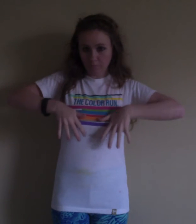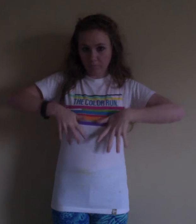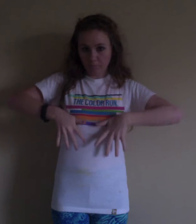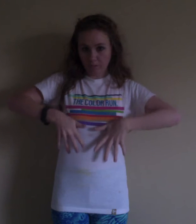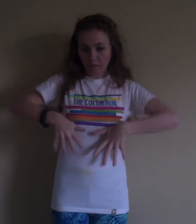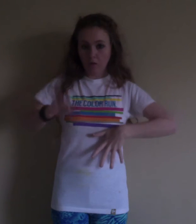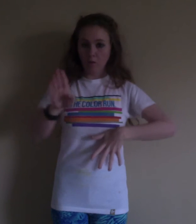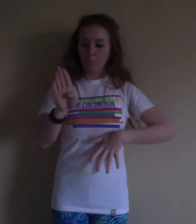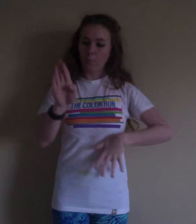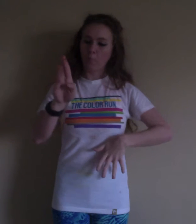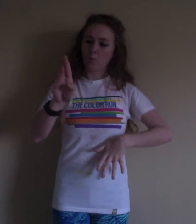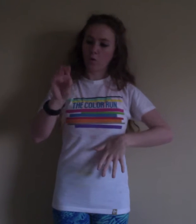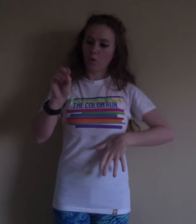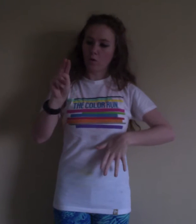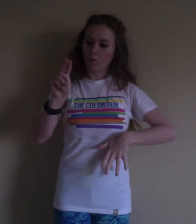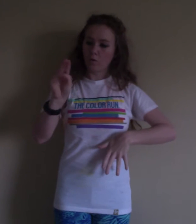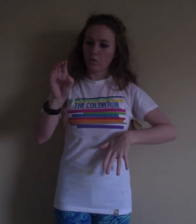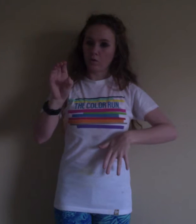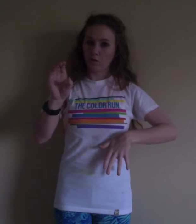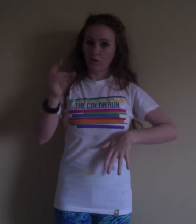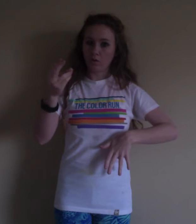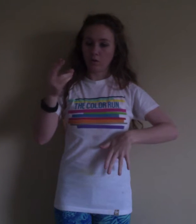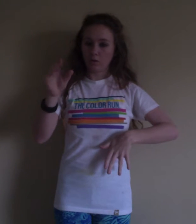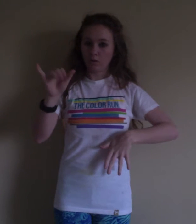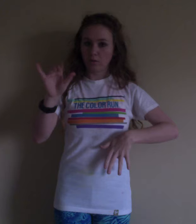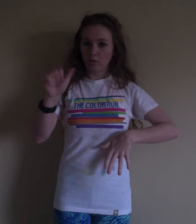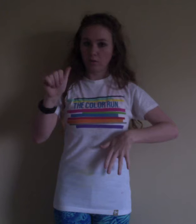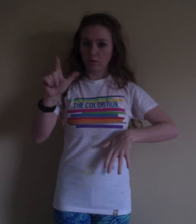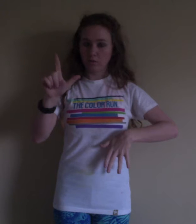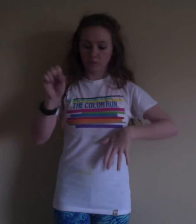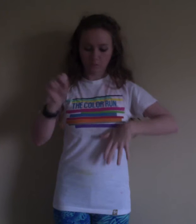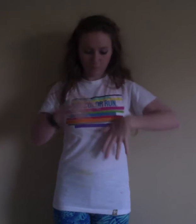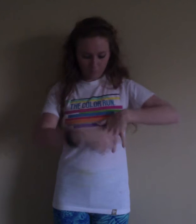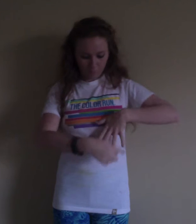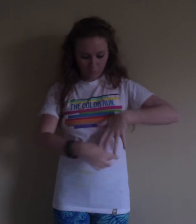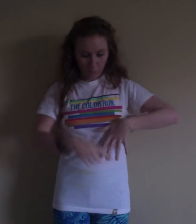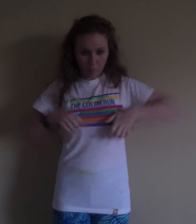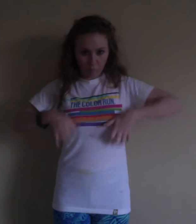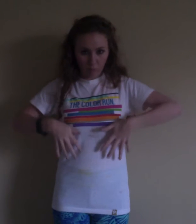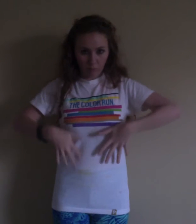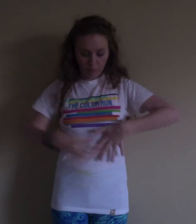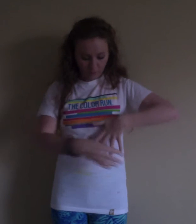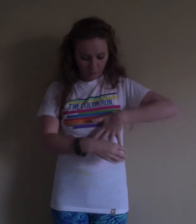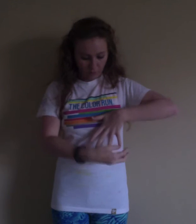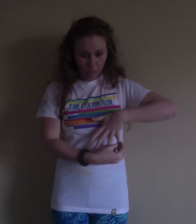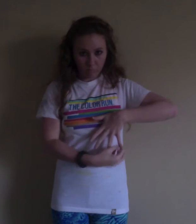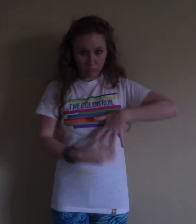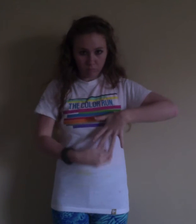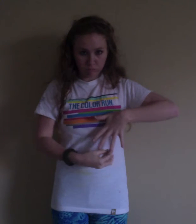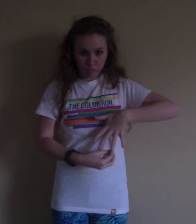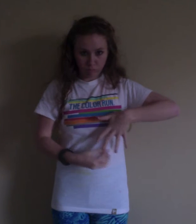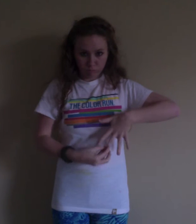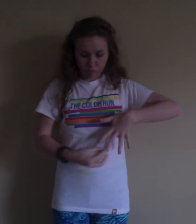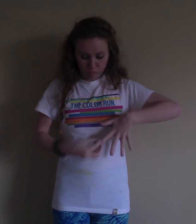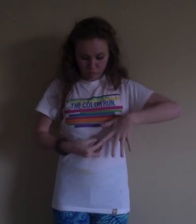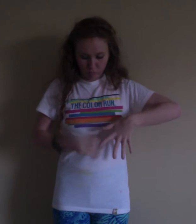bronchioles. The bronchioles end in tiny air sacs called alveoli, which look a bit like grapes. These structures enable